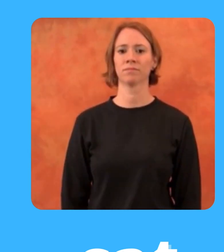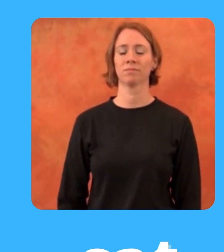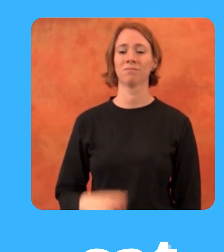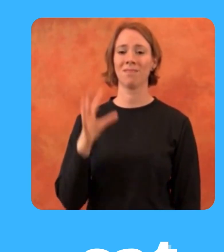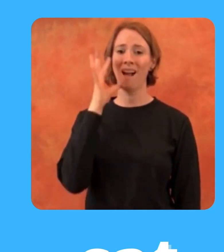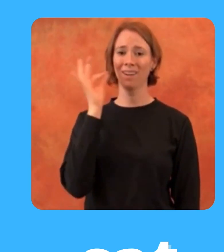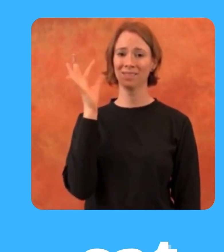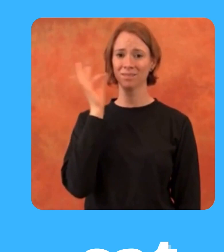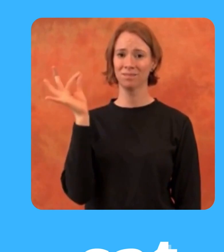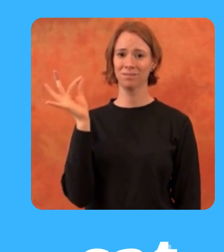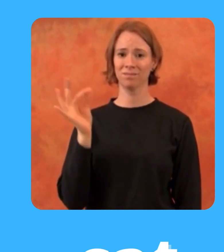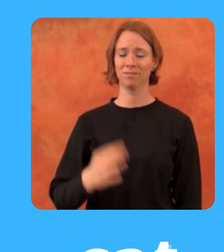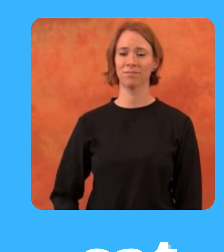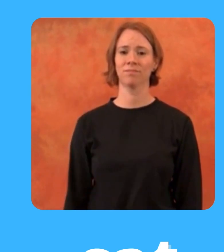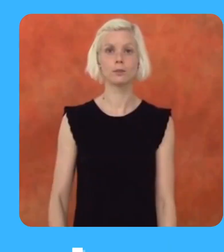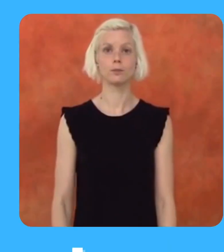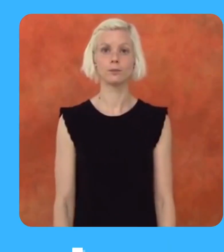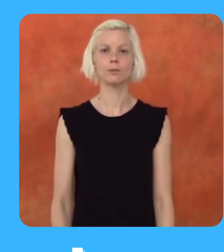Cat.